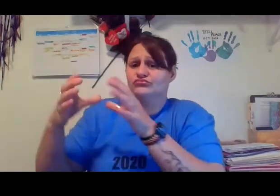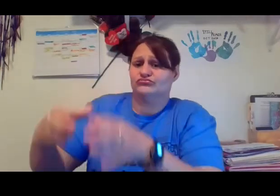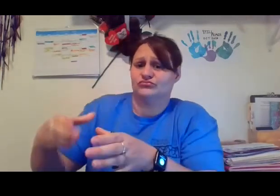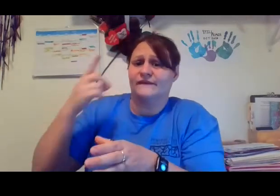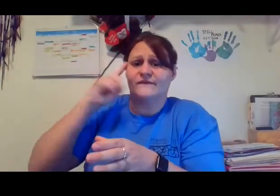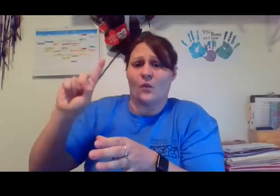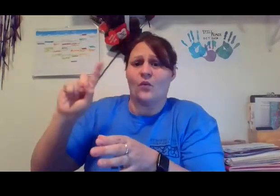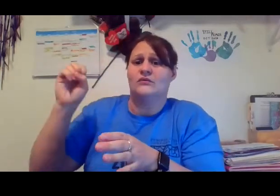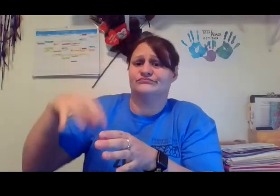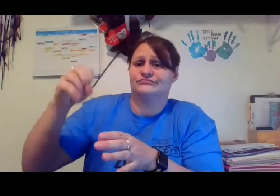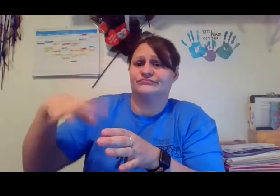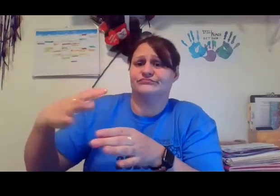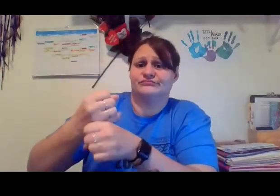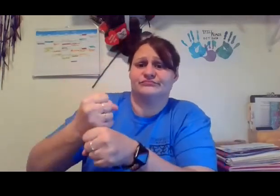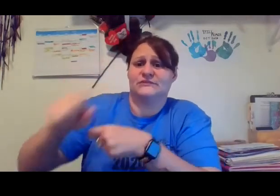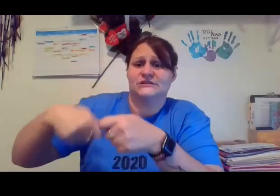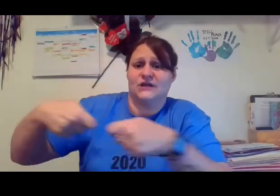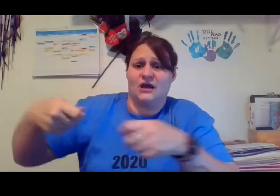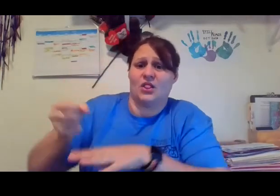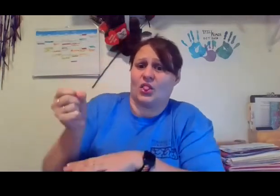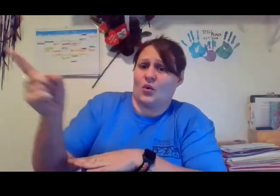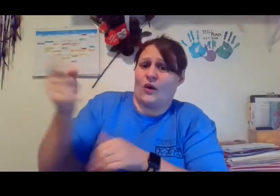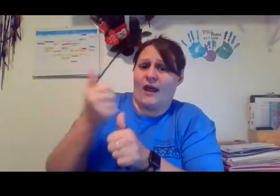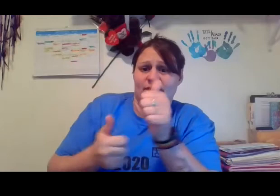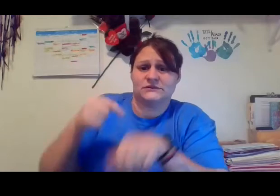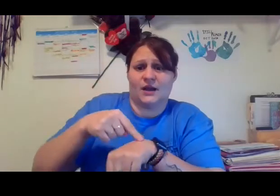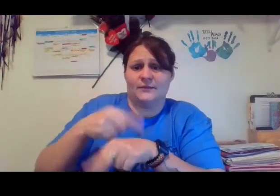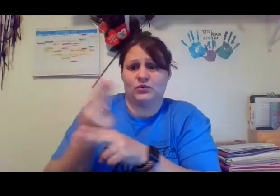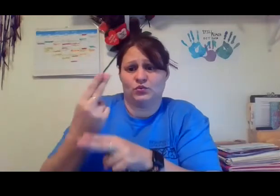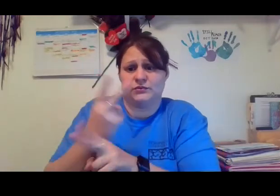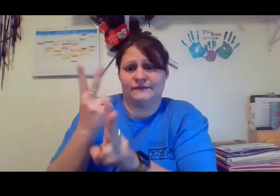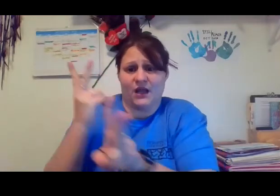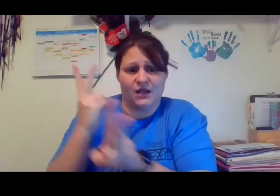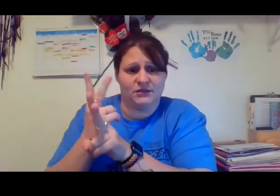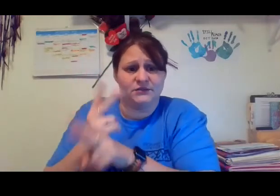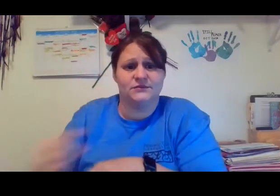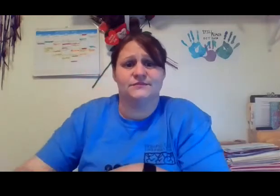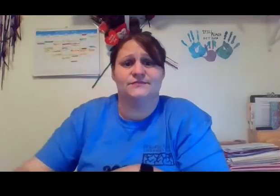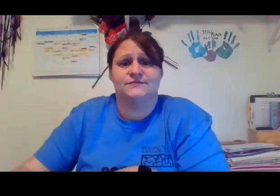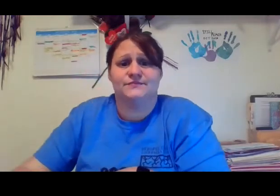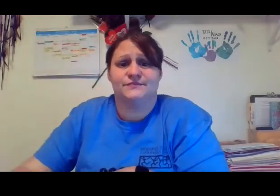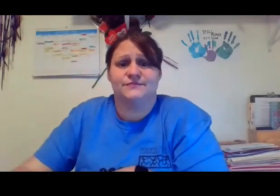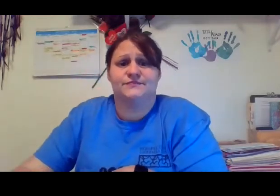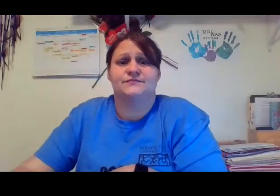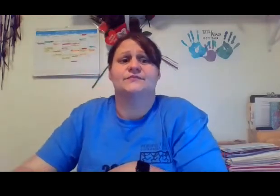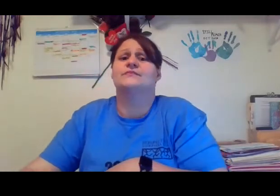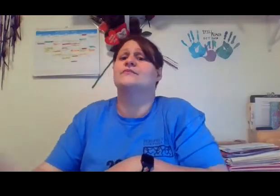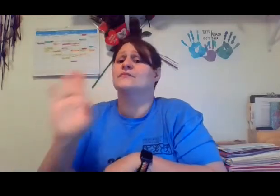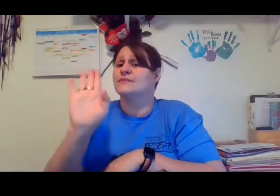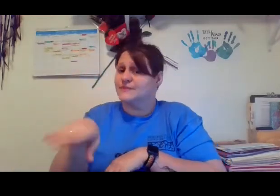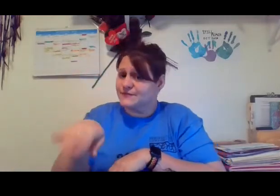the people we support. Also have a little bag or something for trash so we can throw it out when we're done with the van